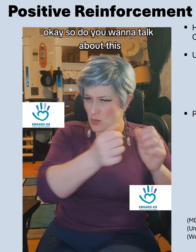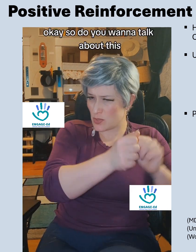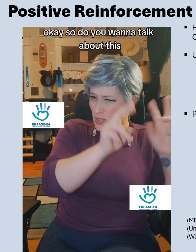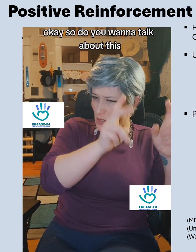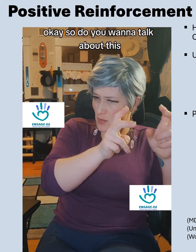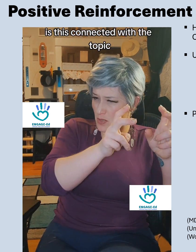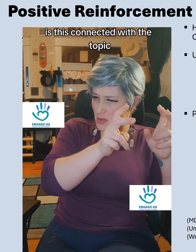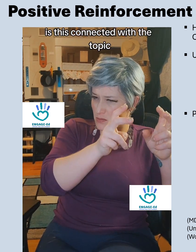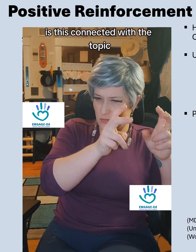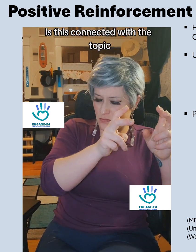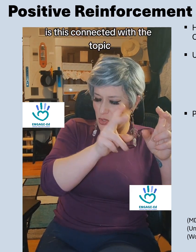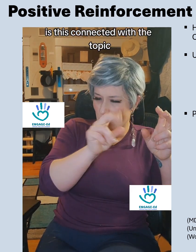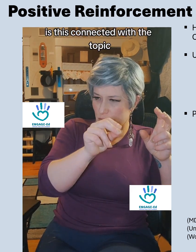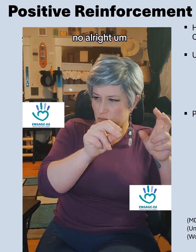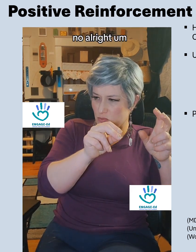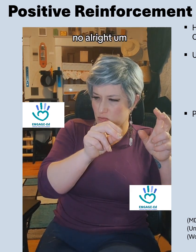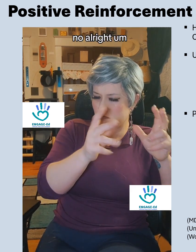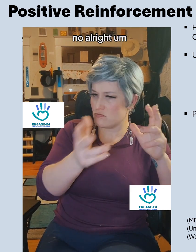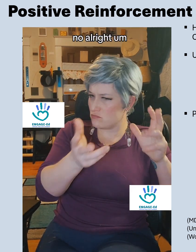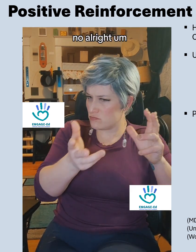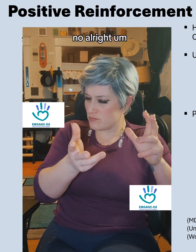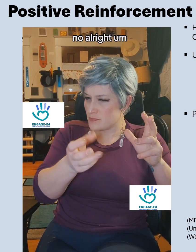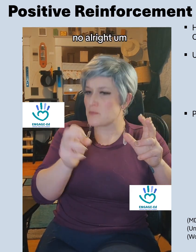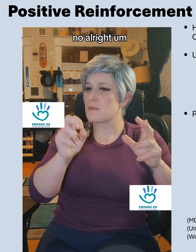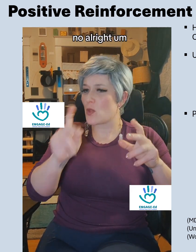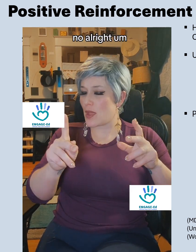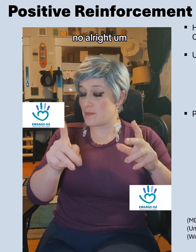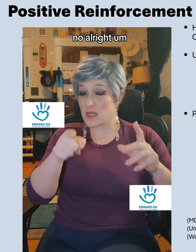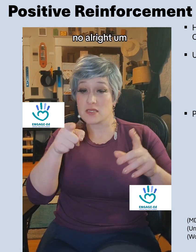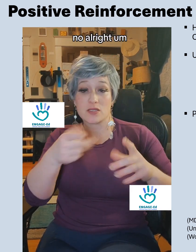you want to talk about this? Is this connected with the topic? No? All right.